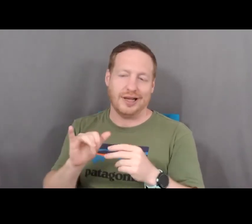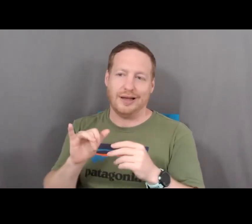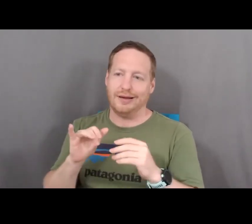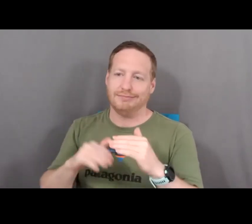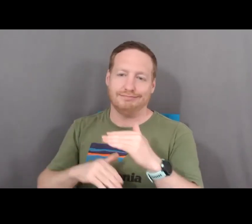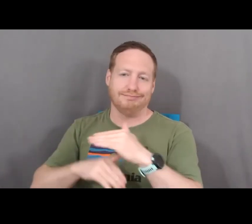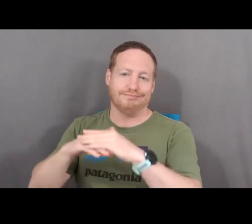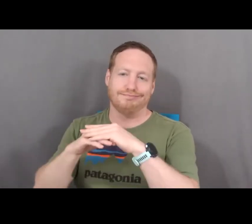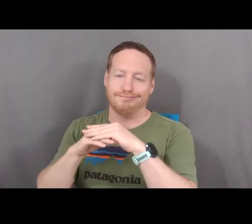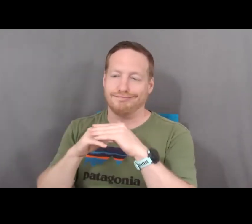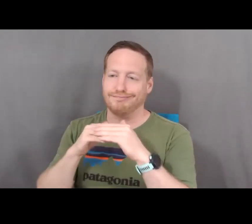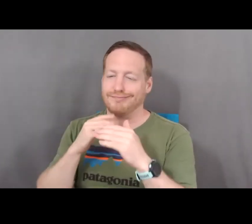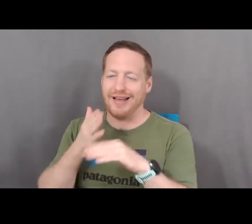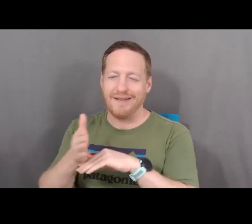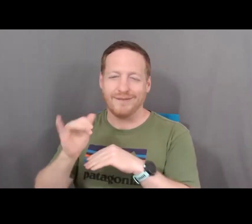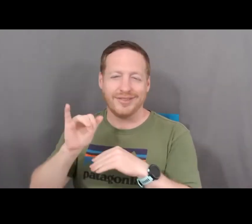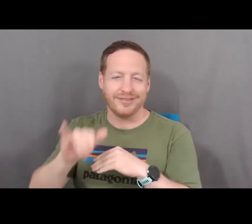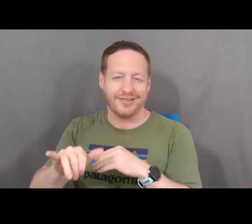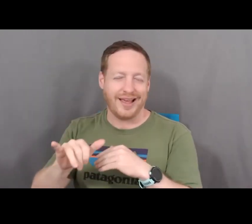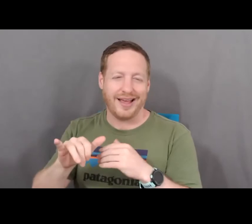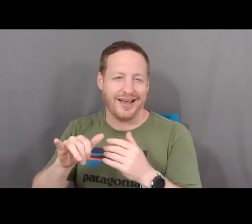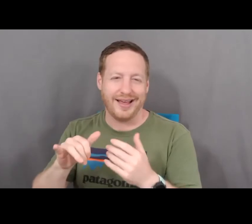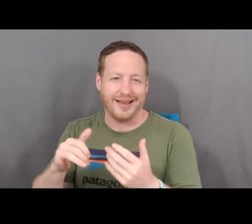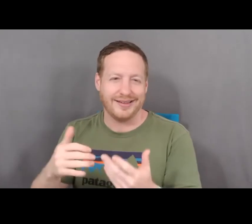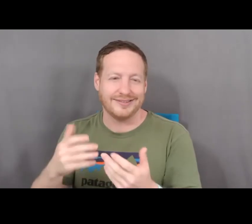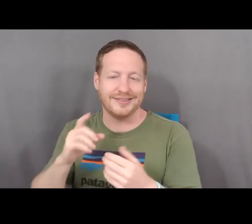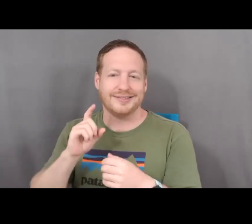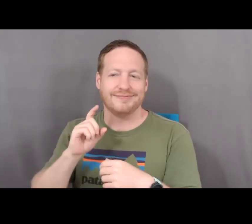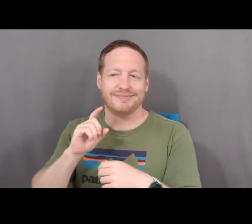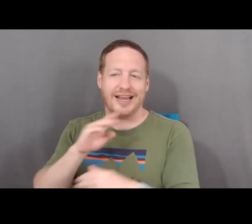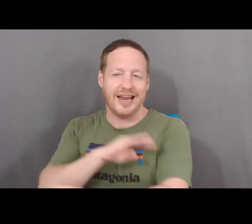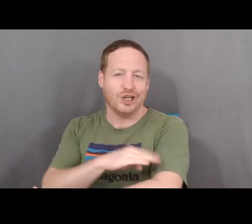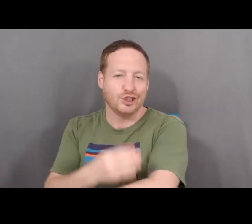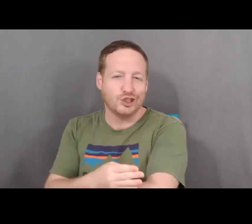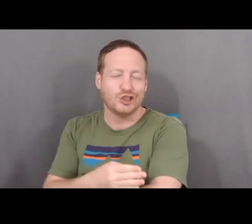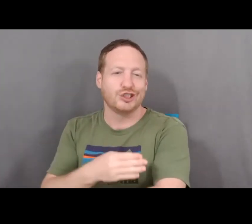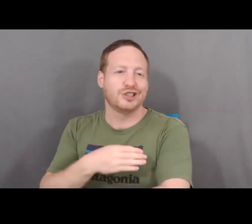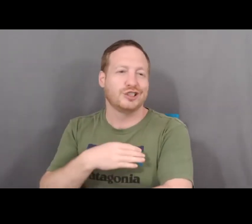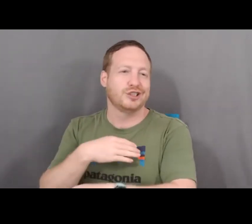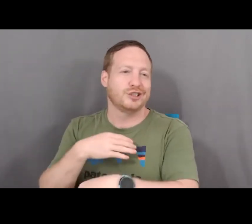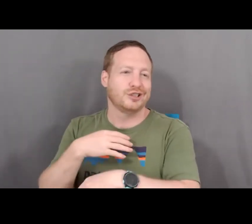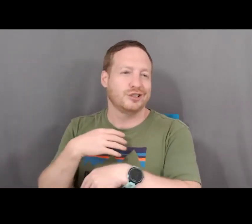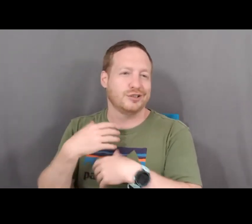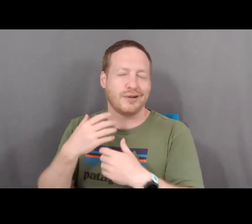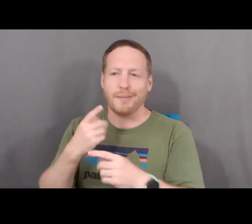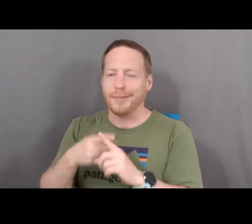leadership position, that is the cap. I believe after those 6 years, the energy starts to